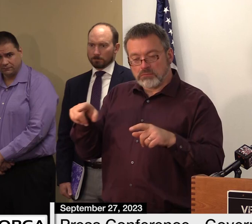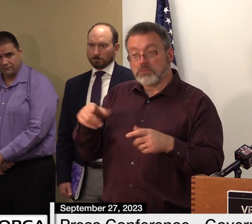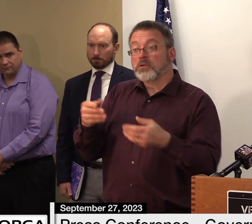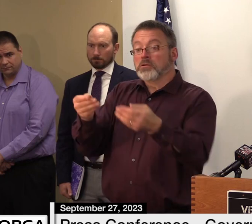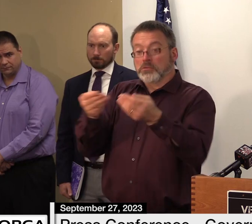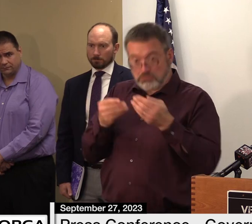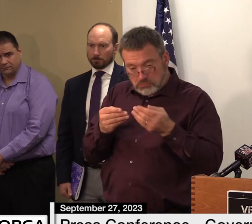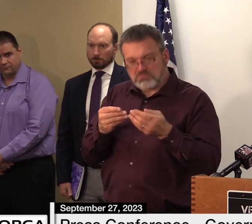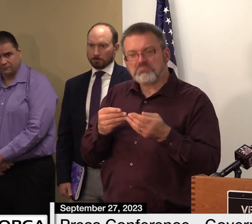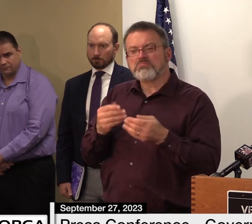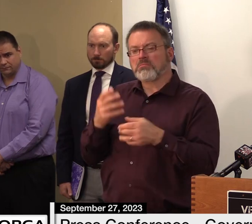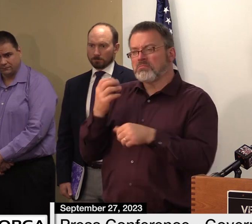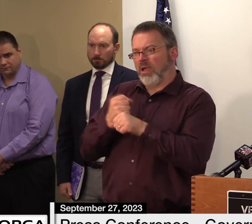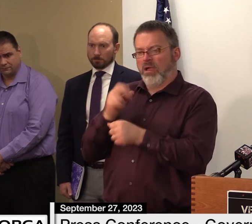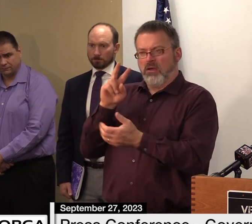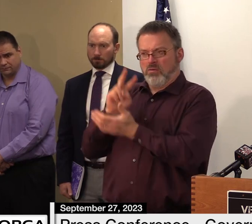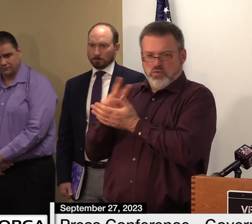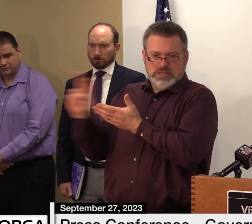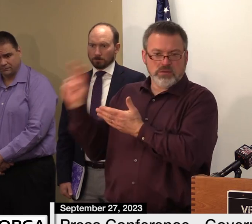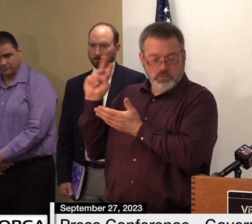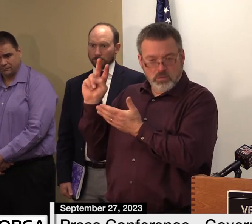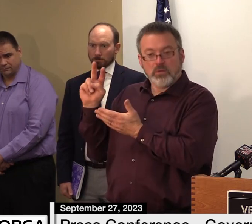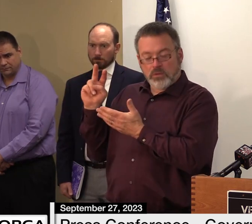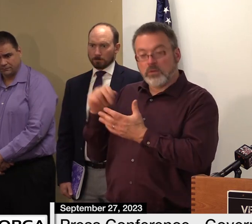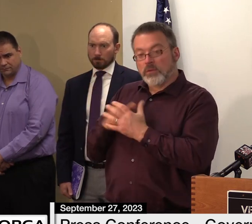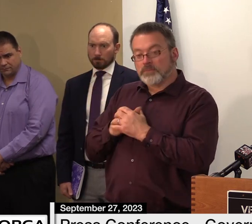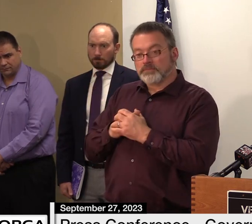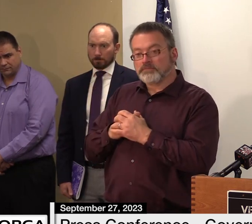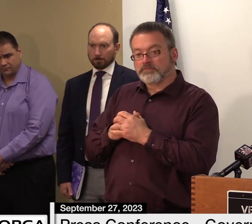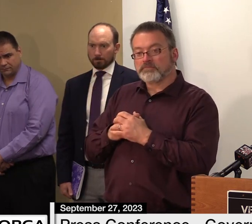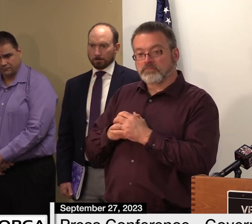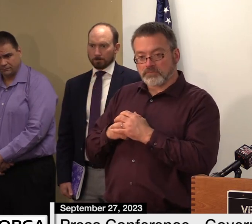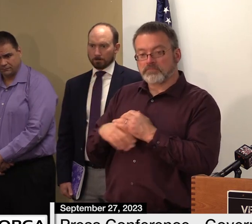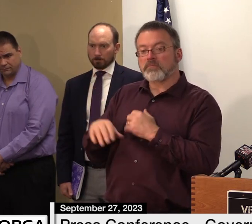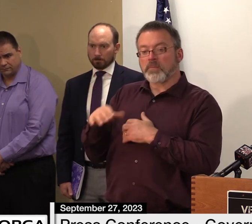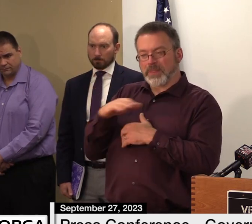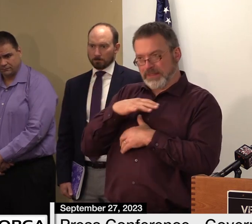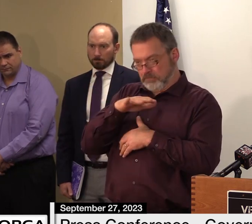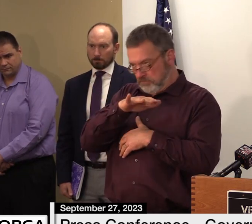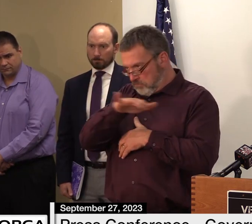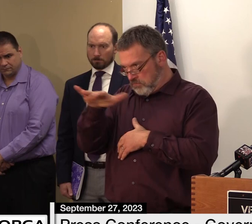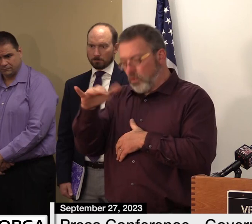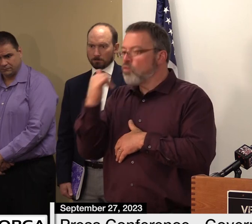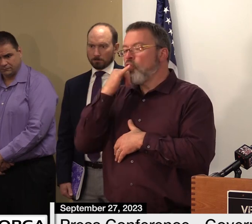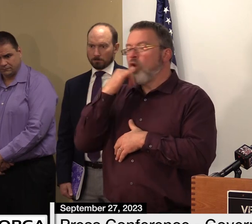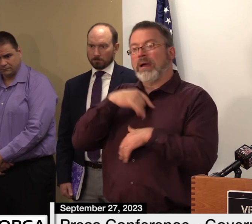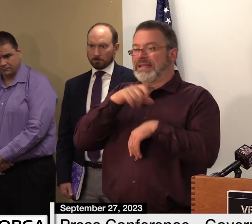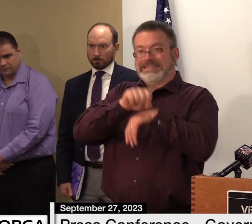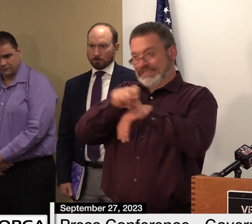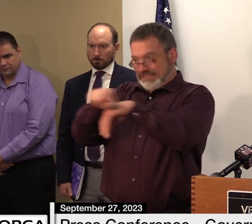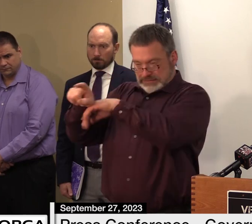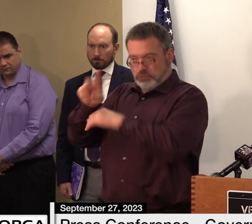ago, we released it. We think about $17